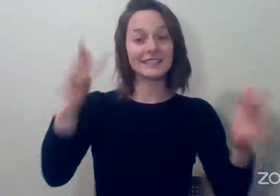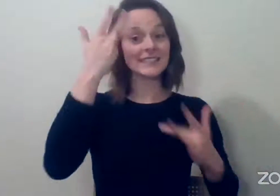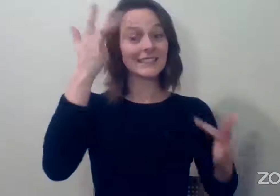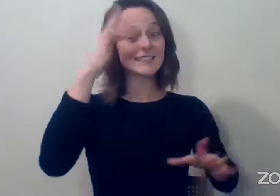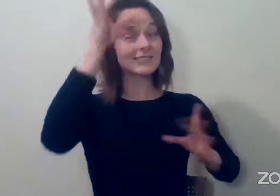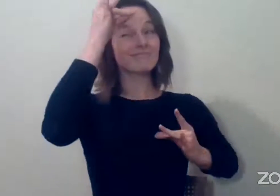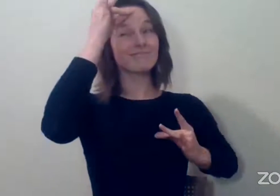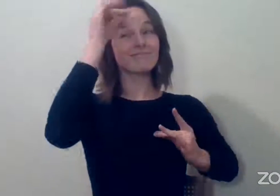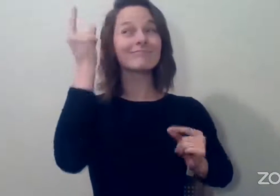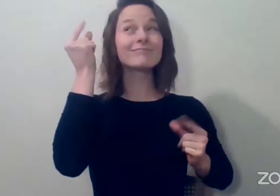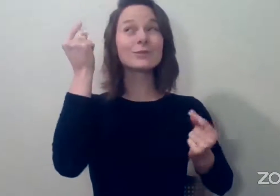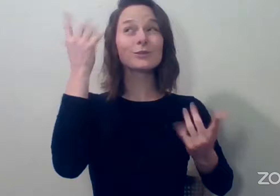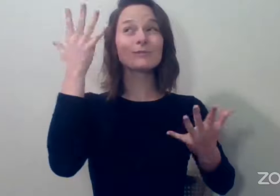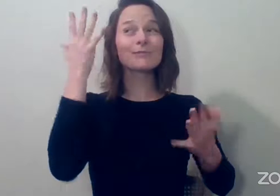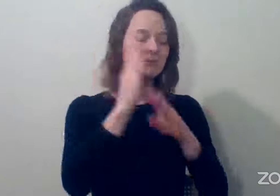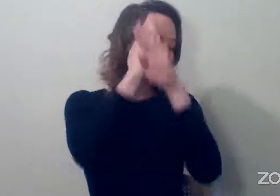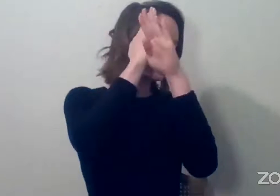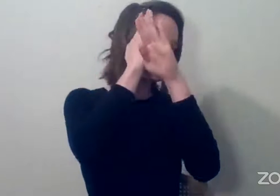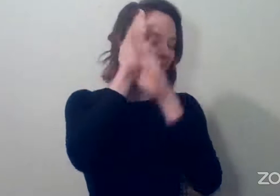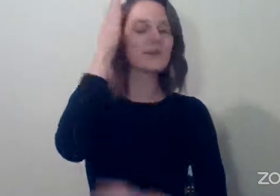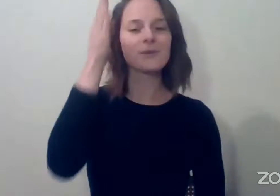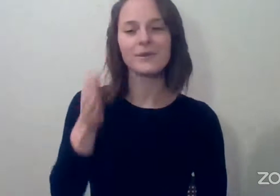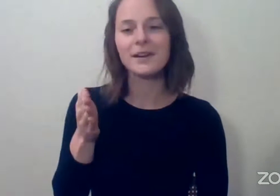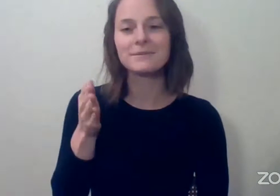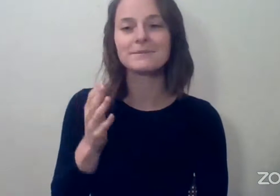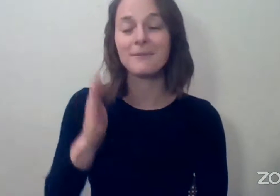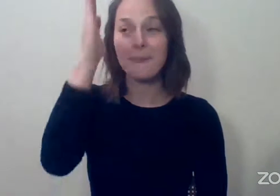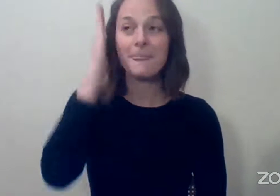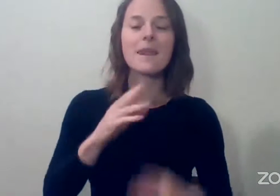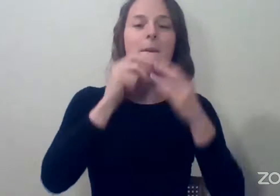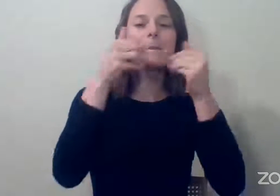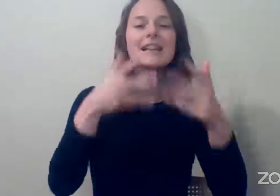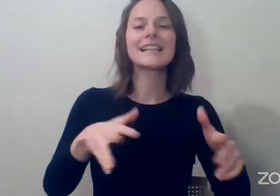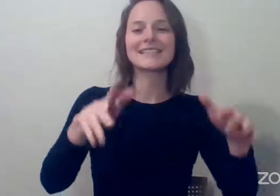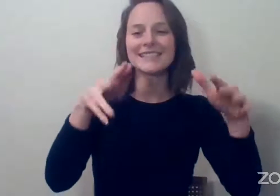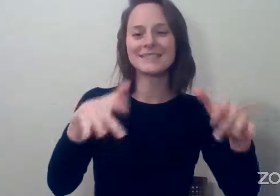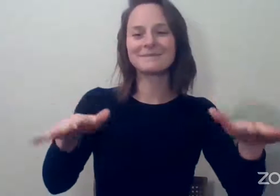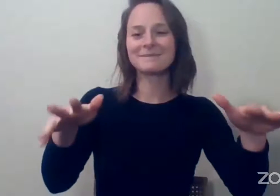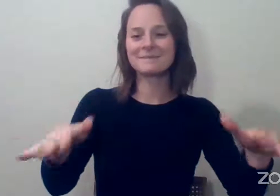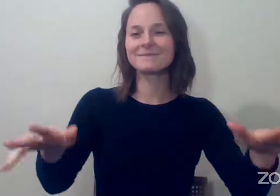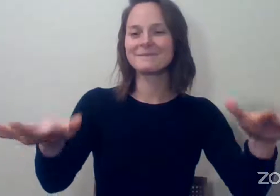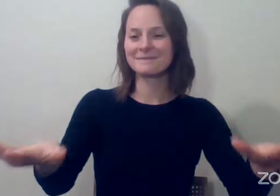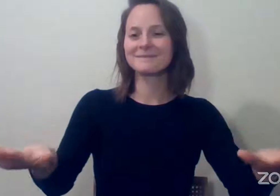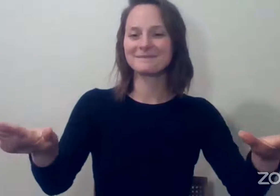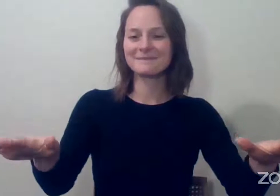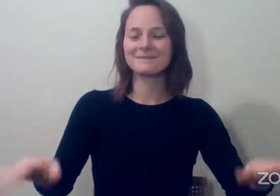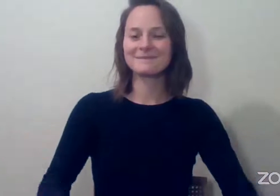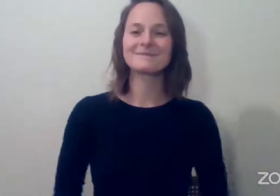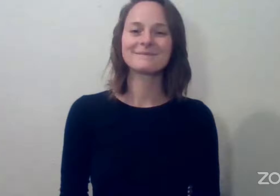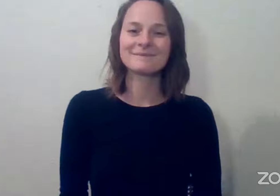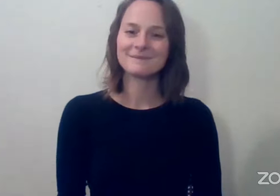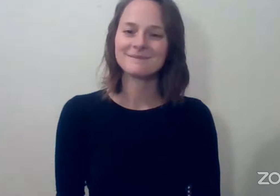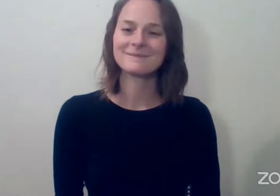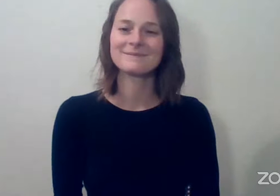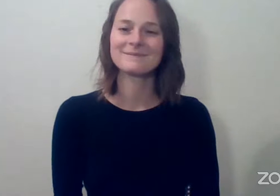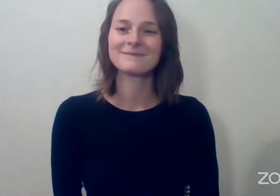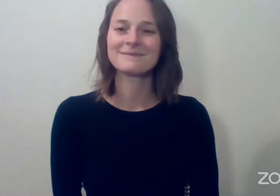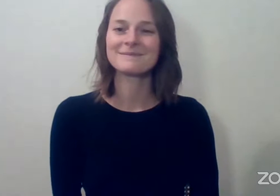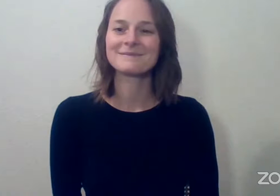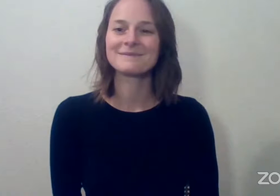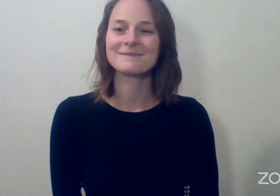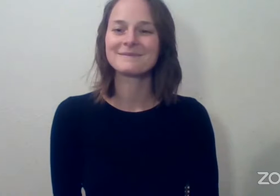virus-free, virus-free. And God bless you and make you virus-free. This stupid little